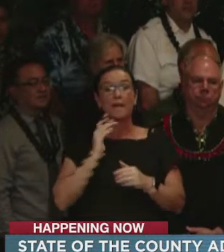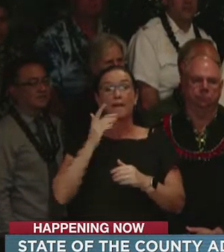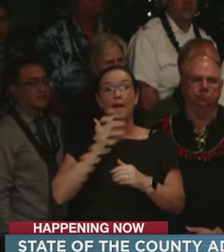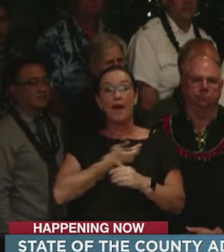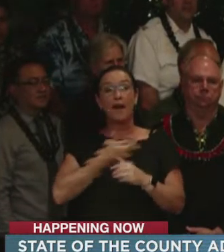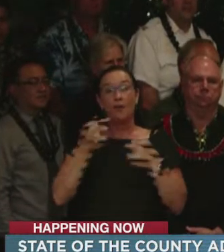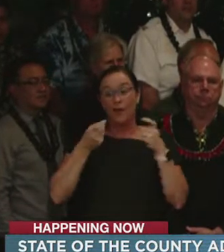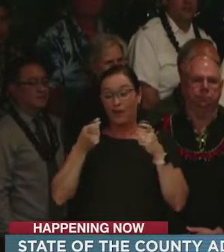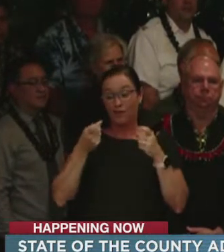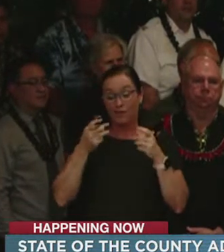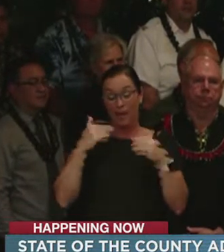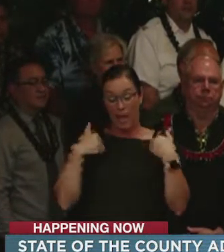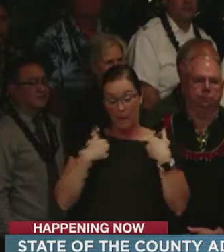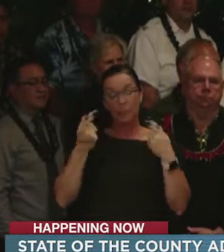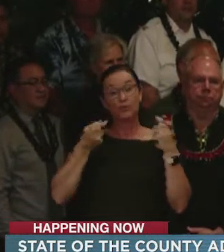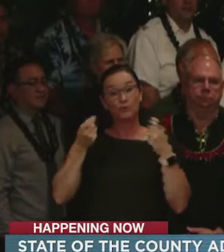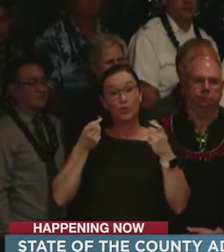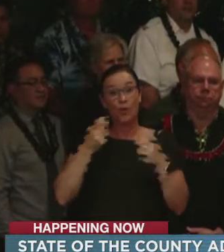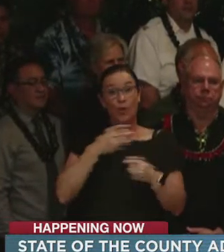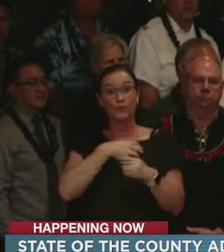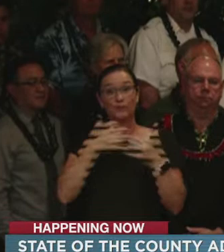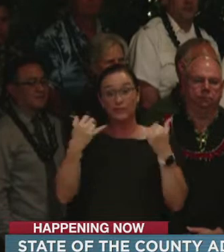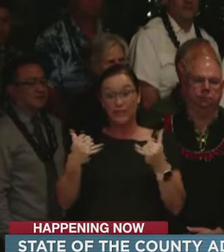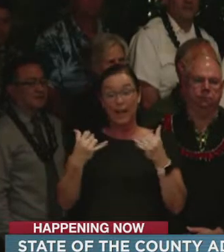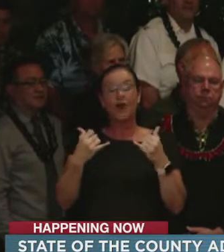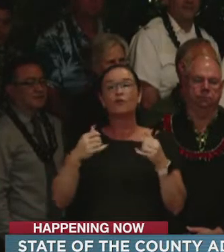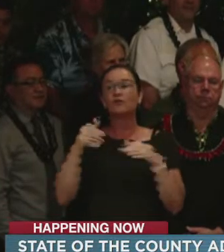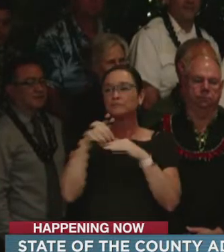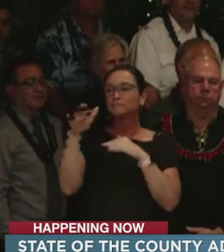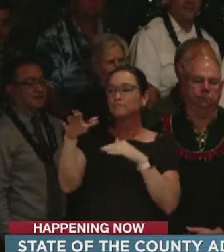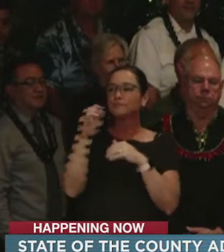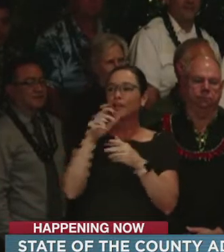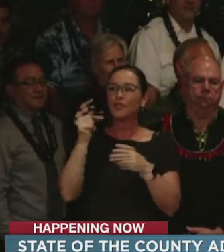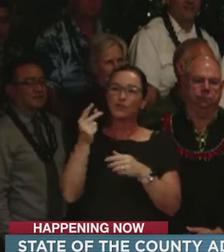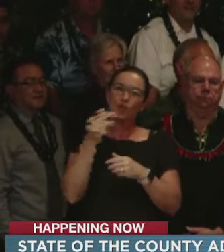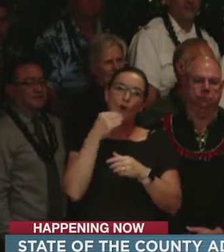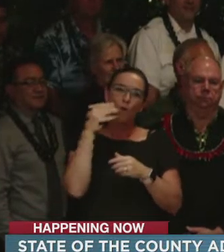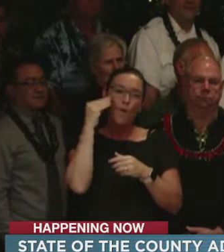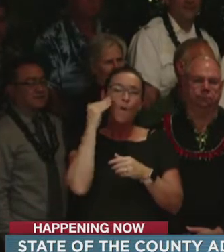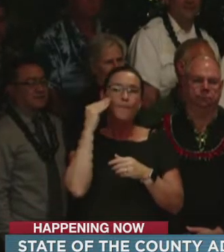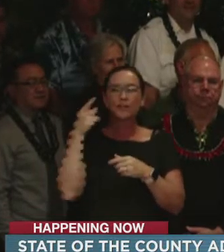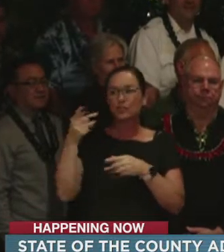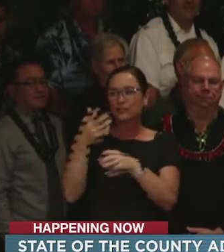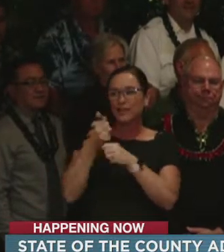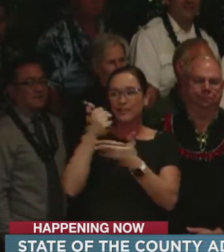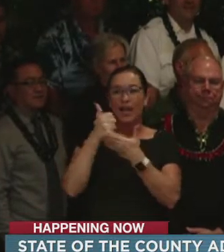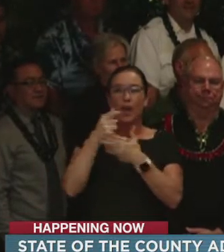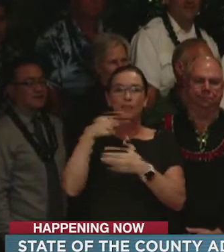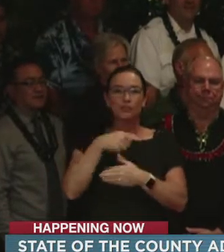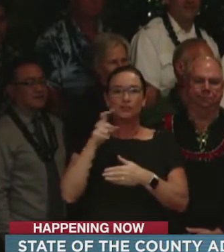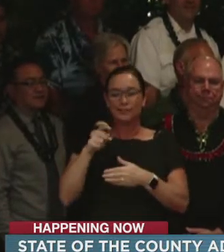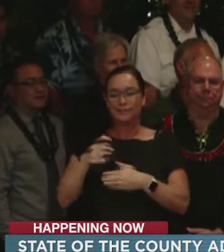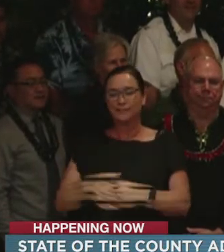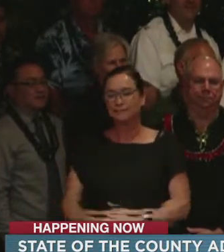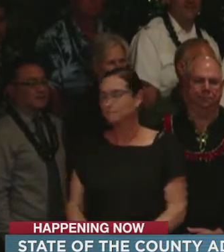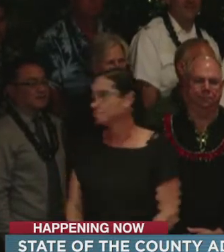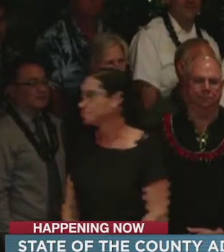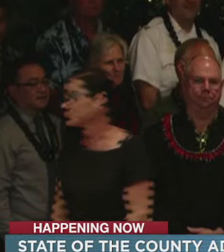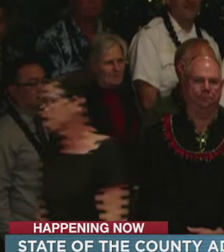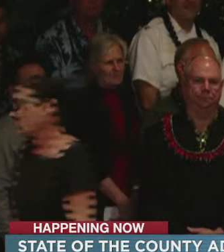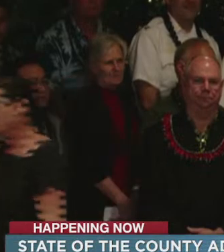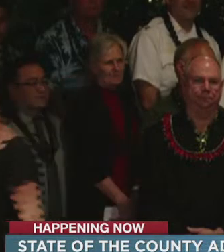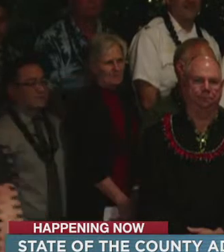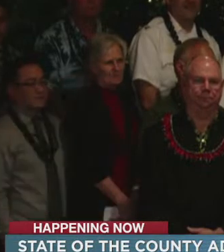officers, this dog is now back at home safe with her owners and getting the help that she needs. Lastly,